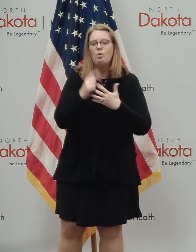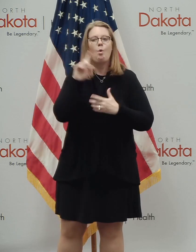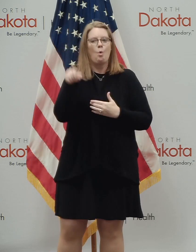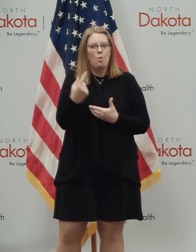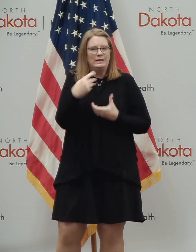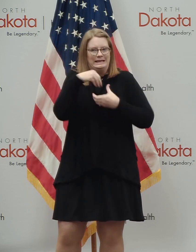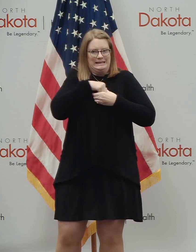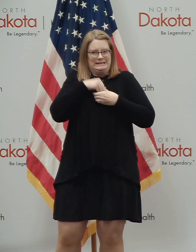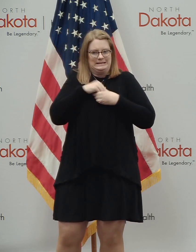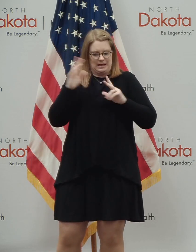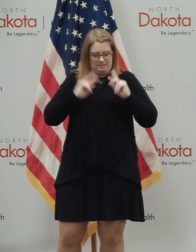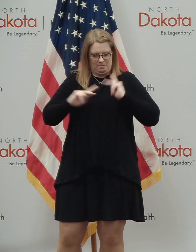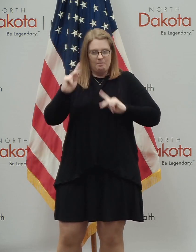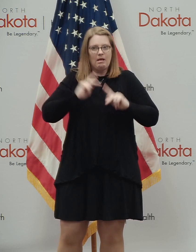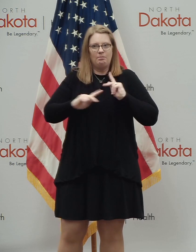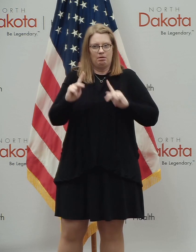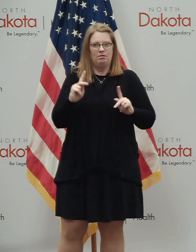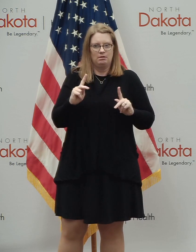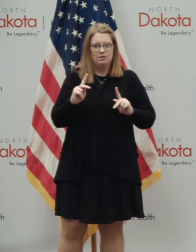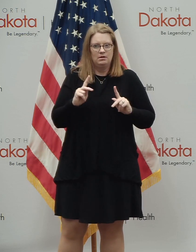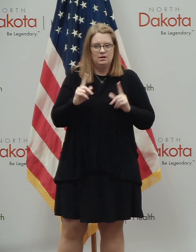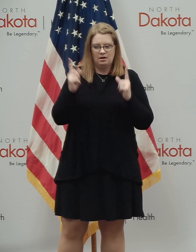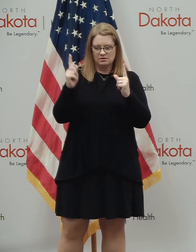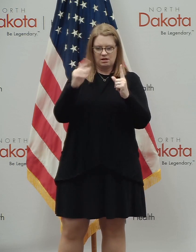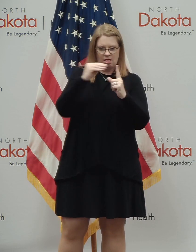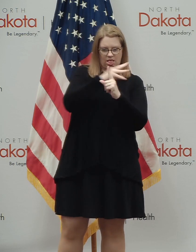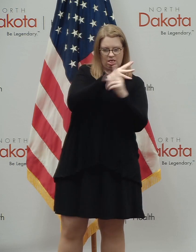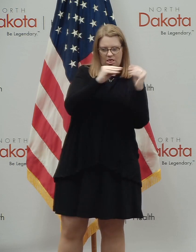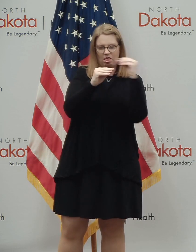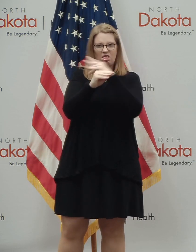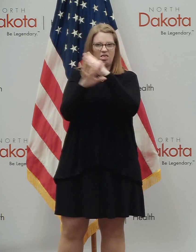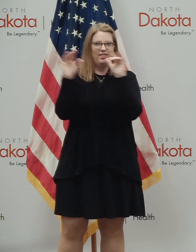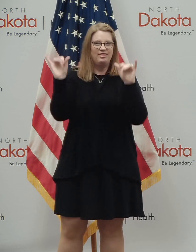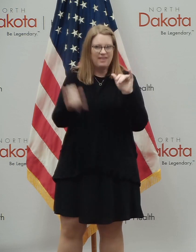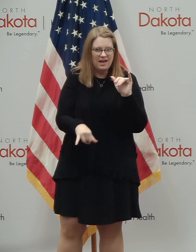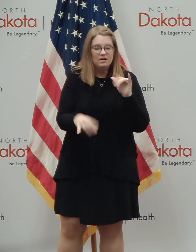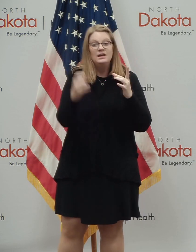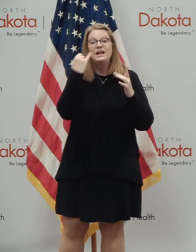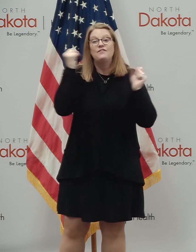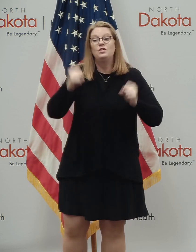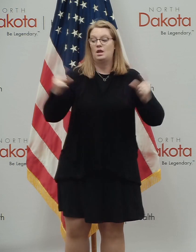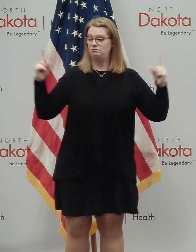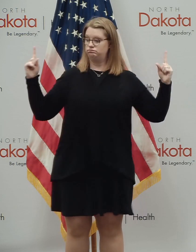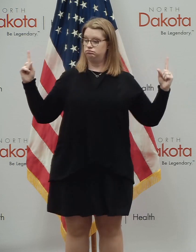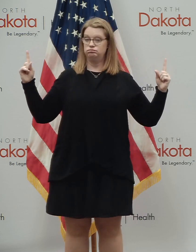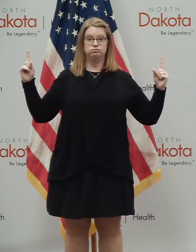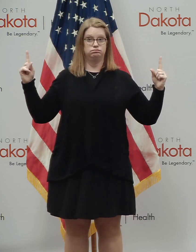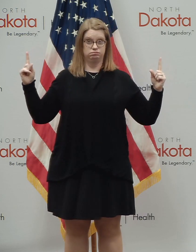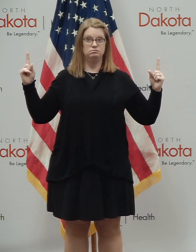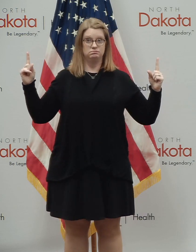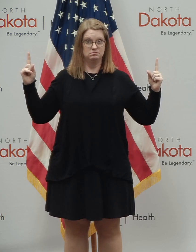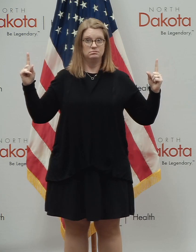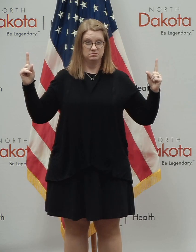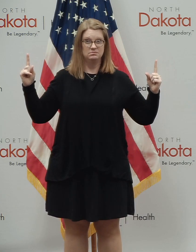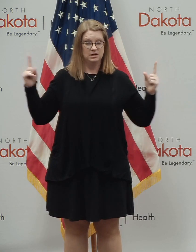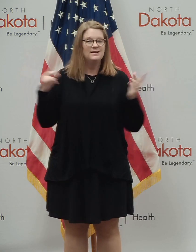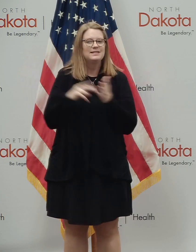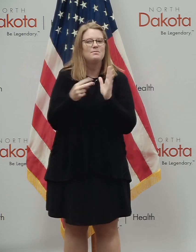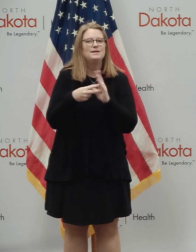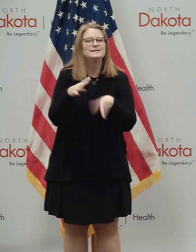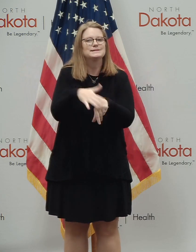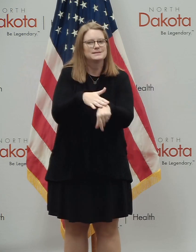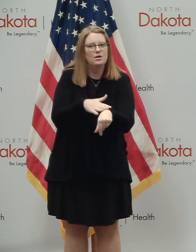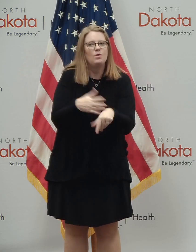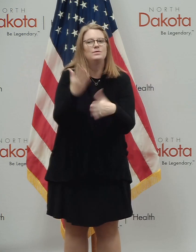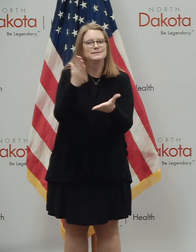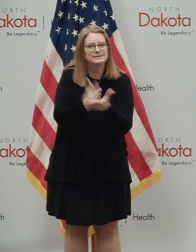It occurs and transmits itself from person to person. So if you're able to distance yourself from others, you will stop and slow the spread.